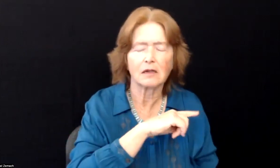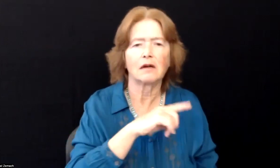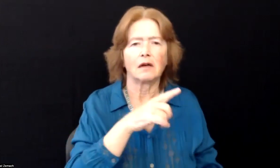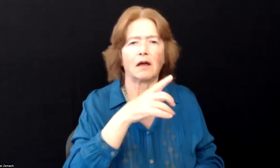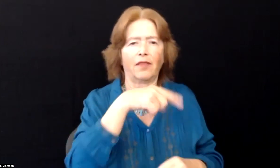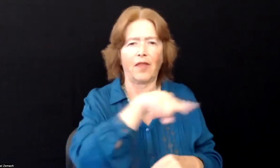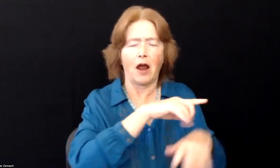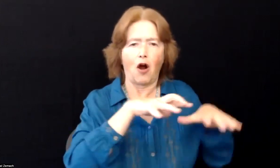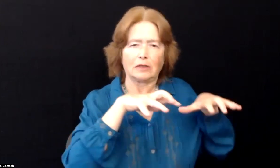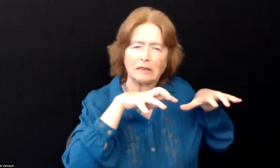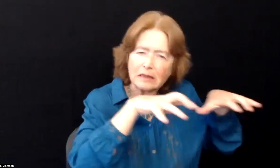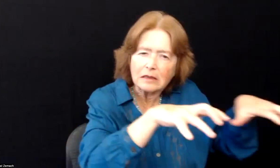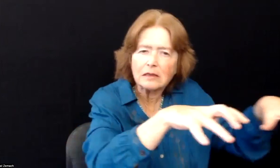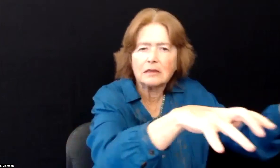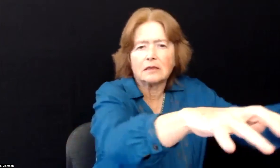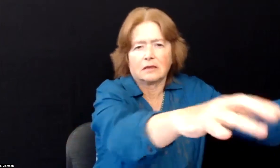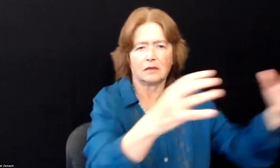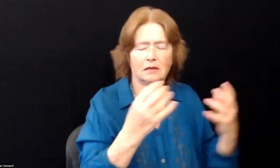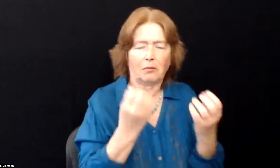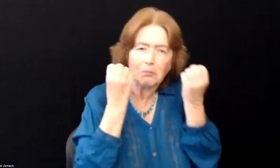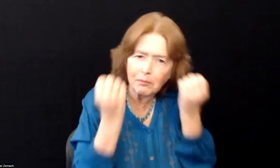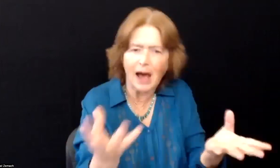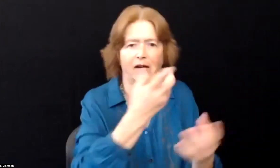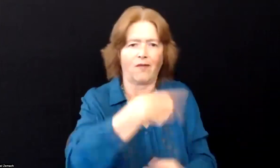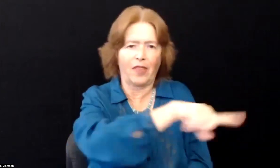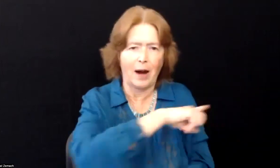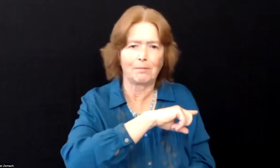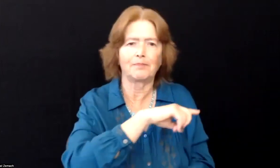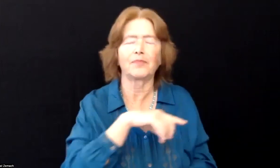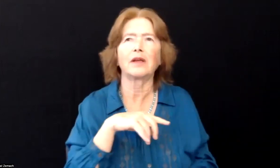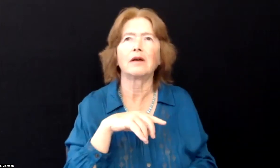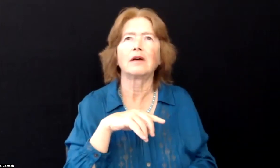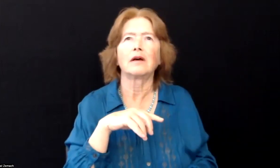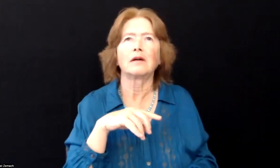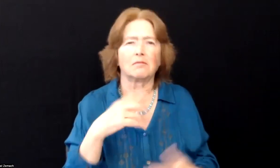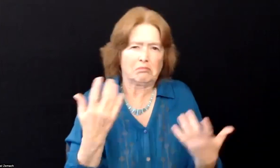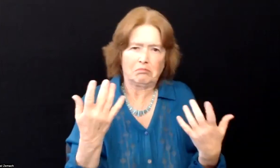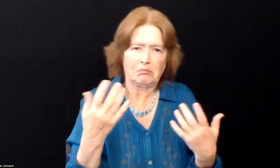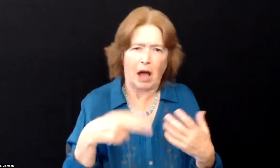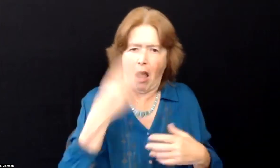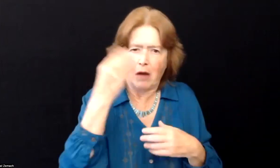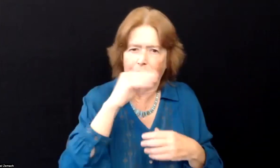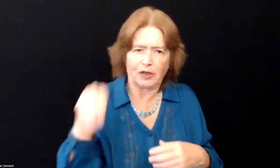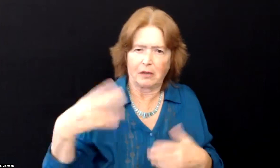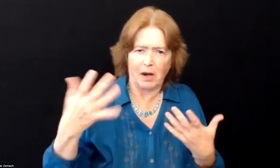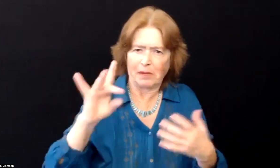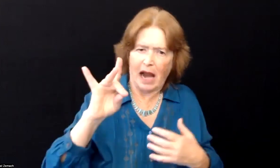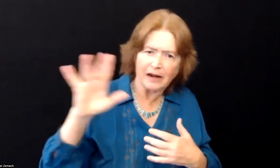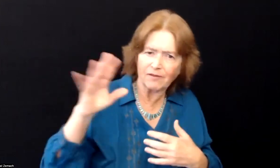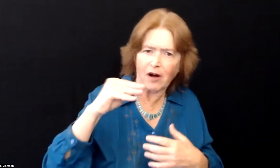to remind them about all those teachers who are working in the mainstream and serving 85%